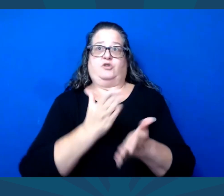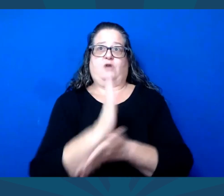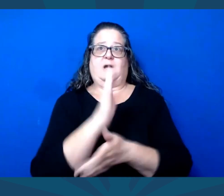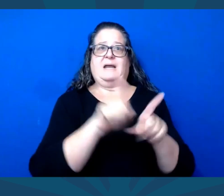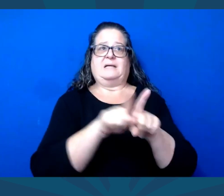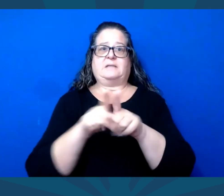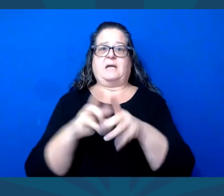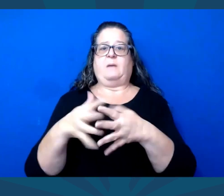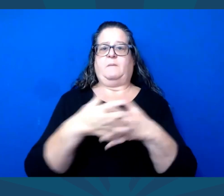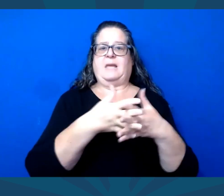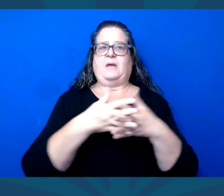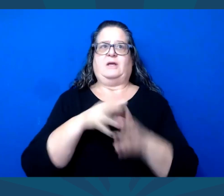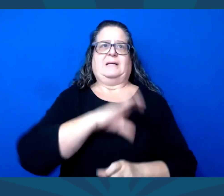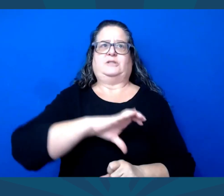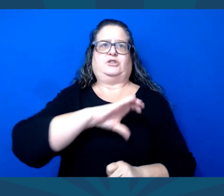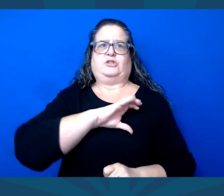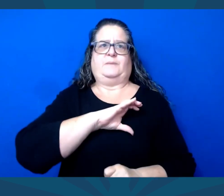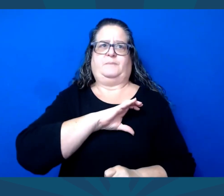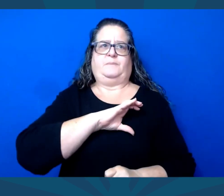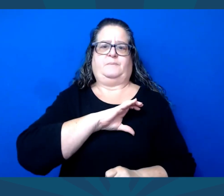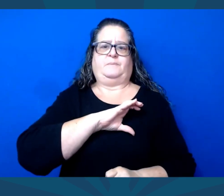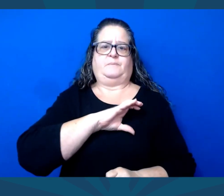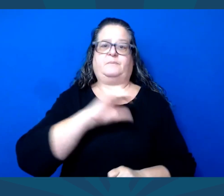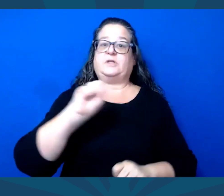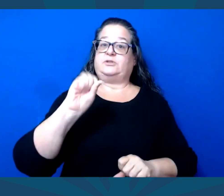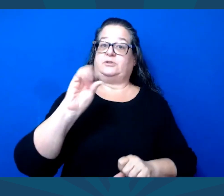Website, maze, number 4,